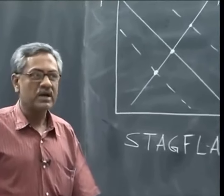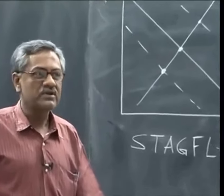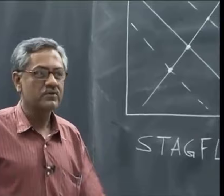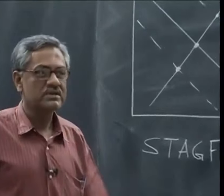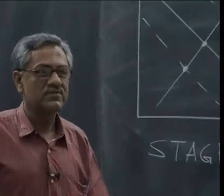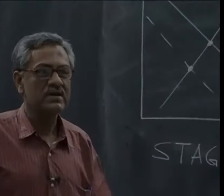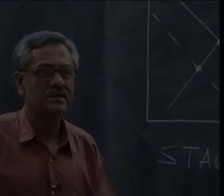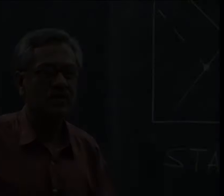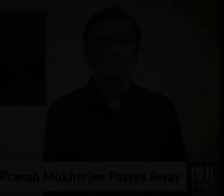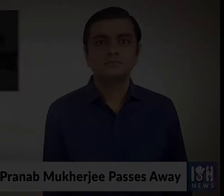governor, was advising that.